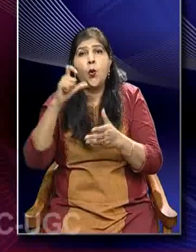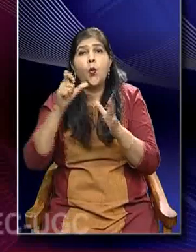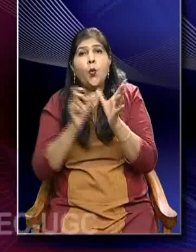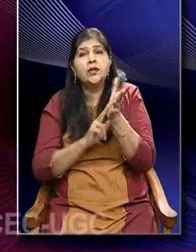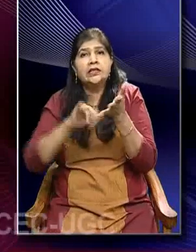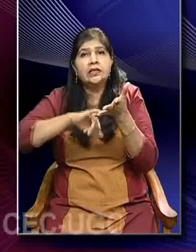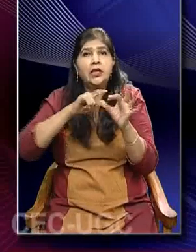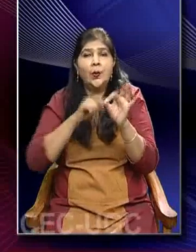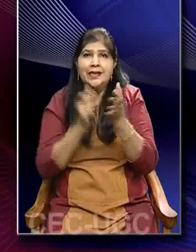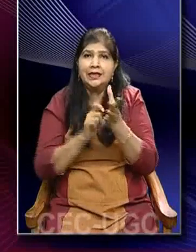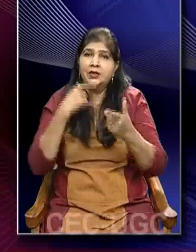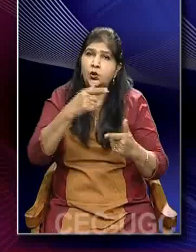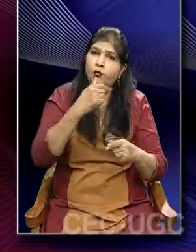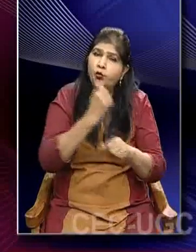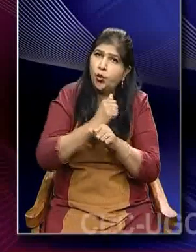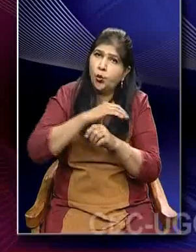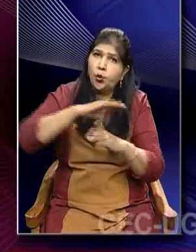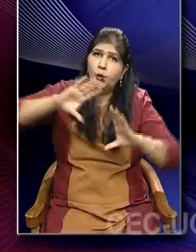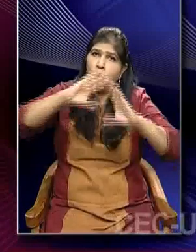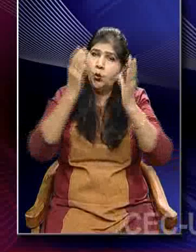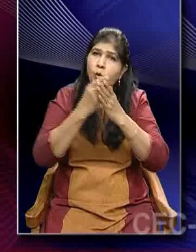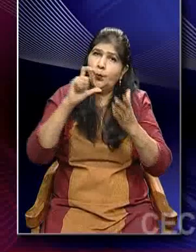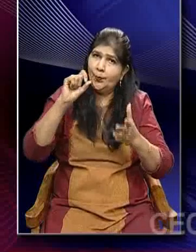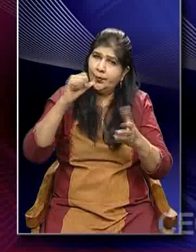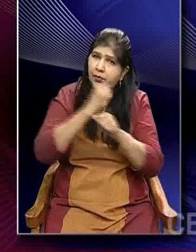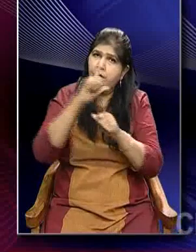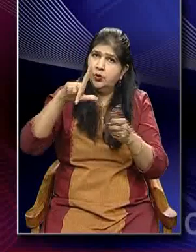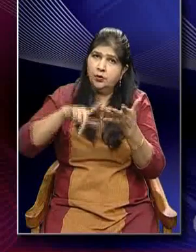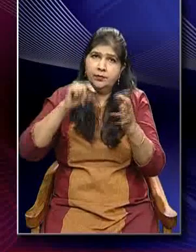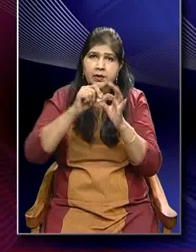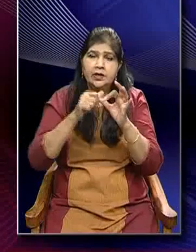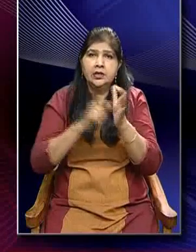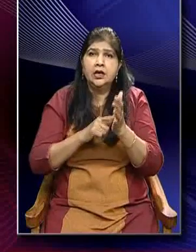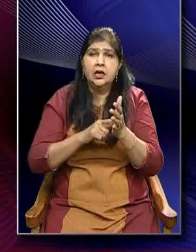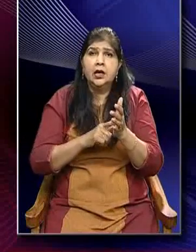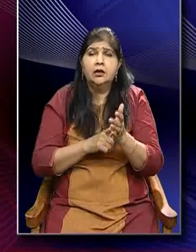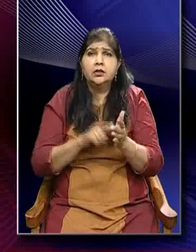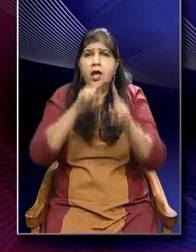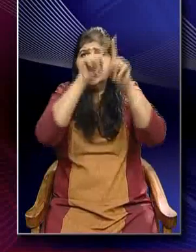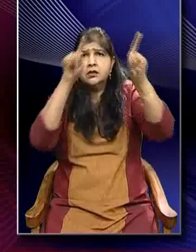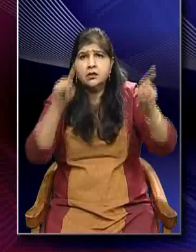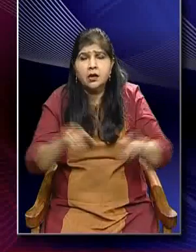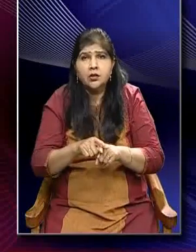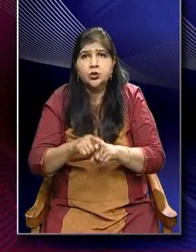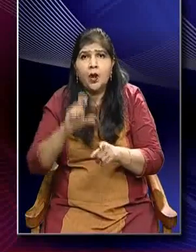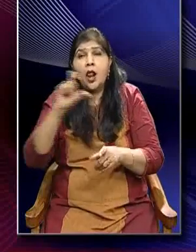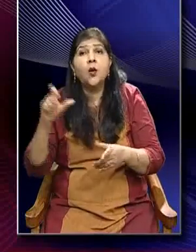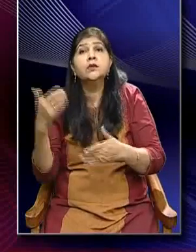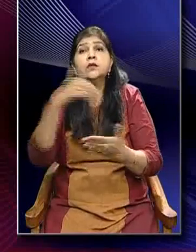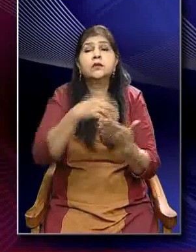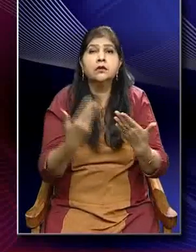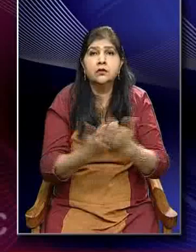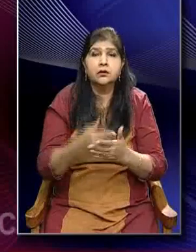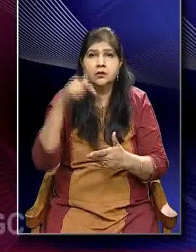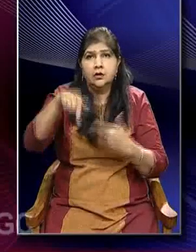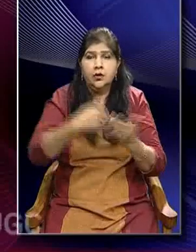of globalization, an important structural consequence